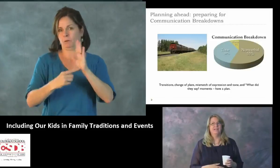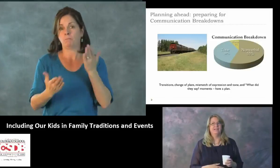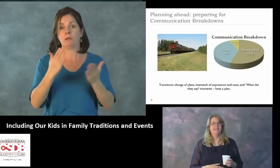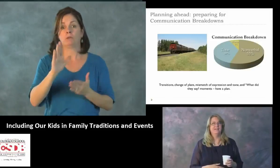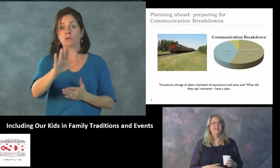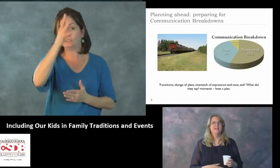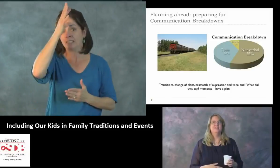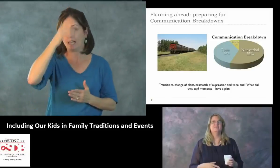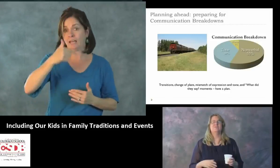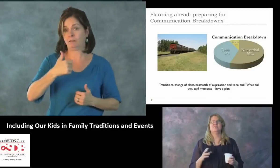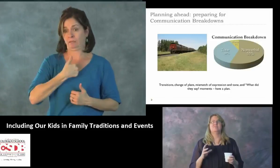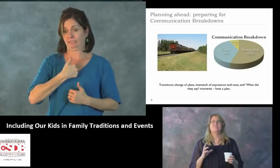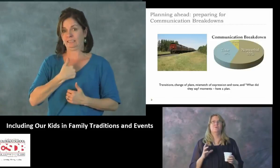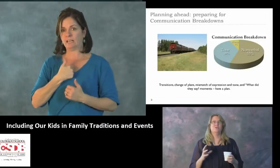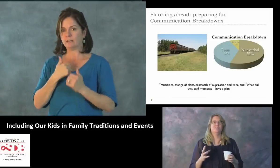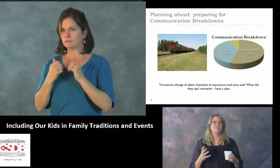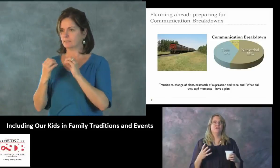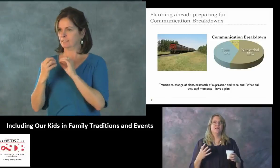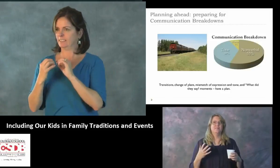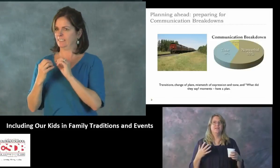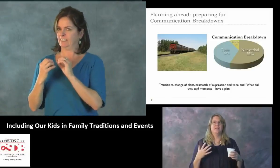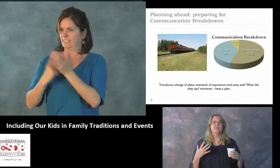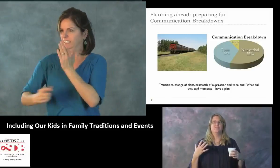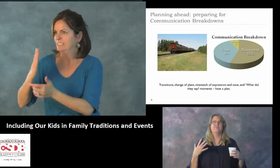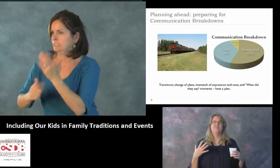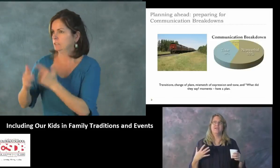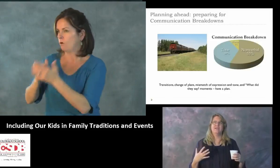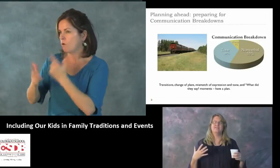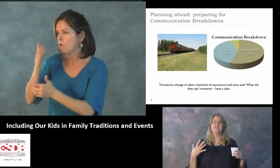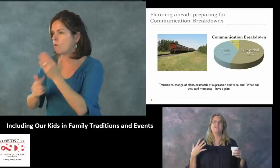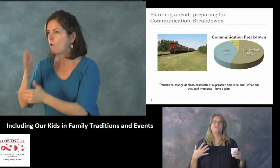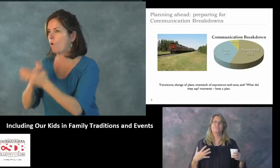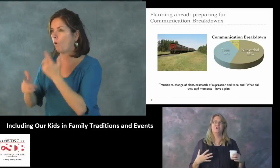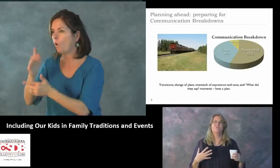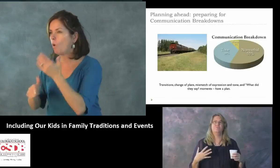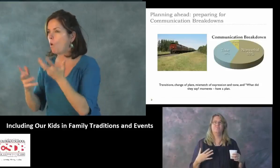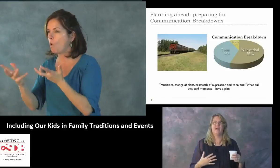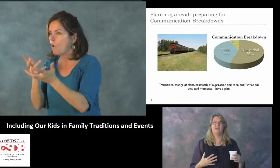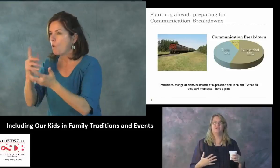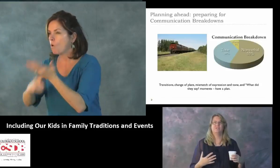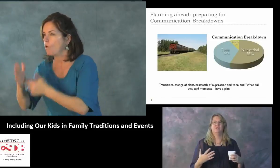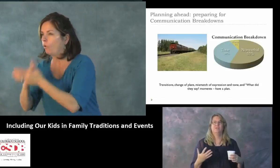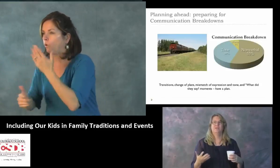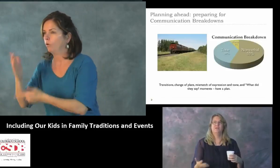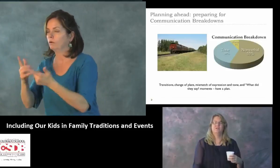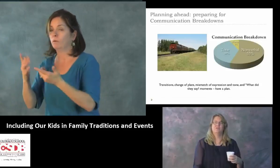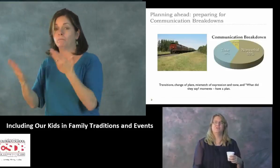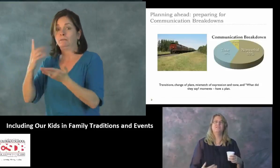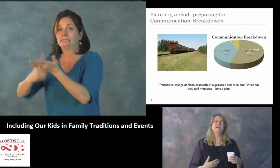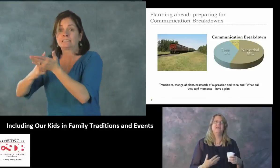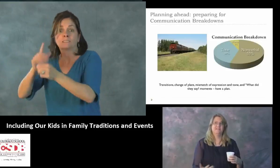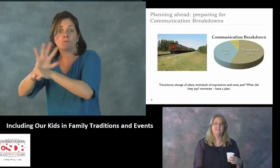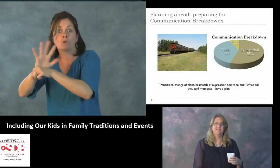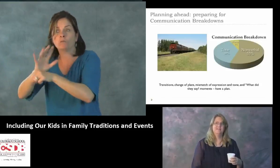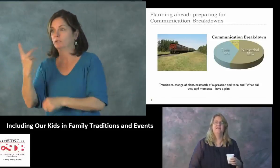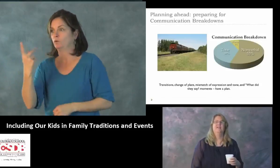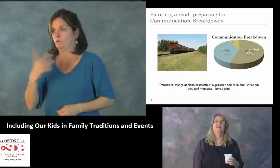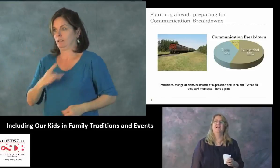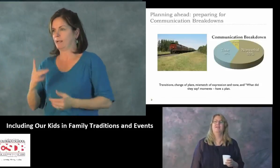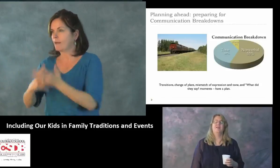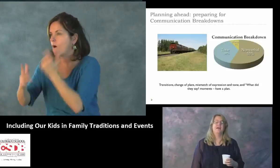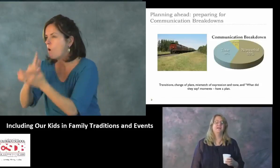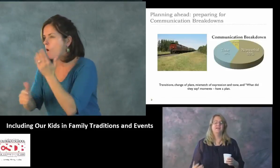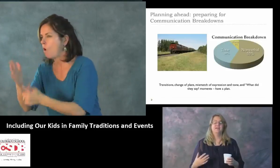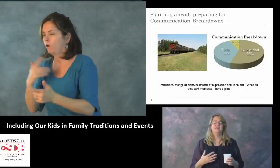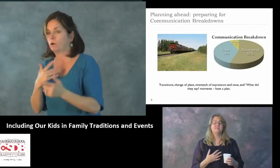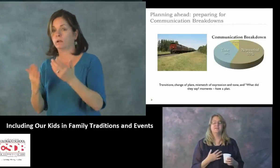we're fighting. So it's important to try to make your face and your tone match your intent.